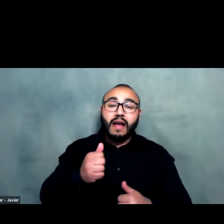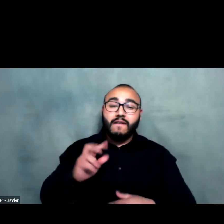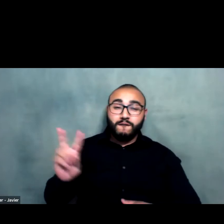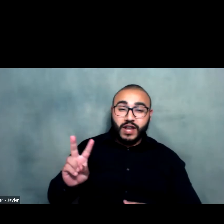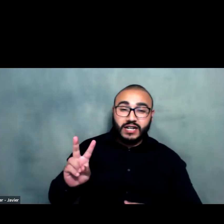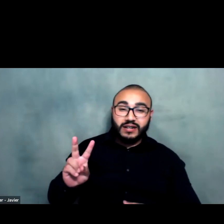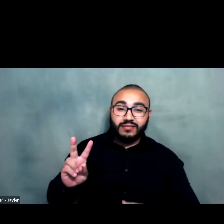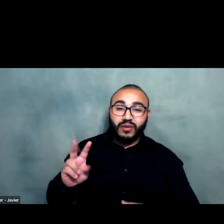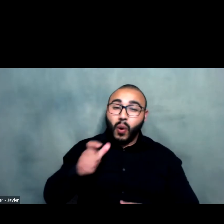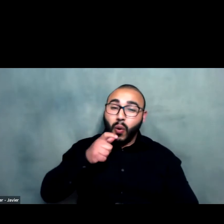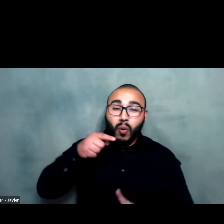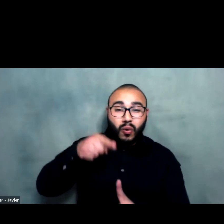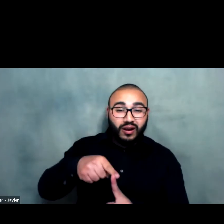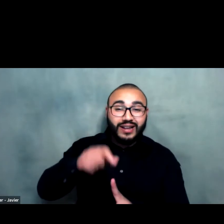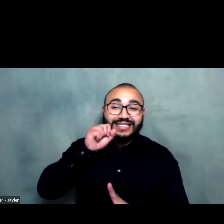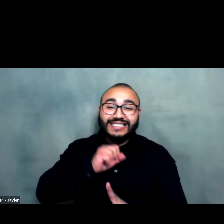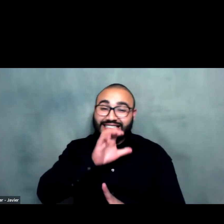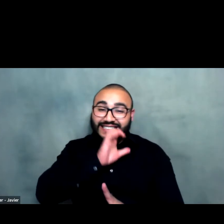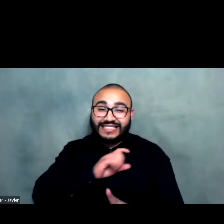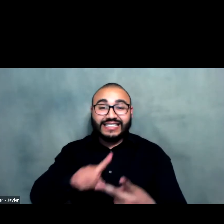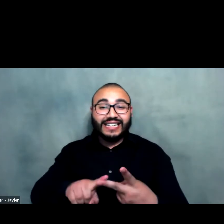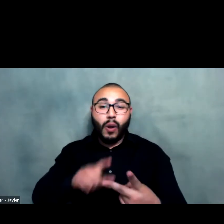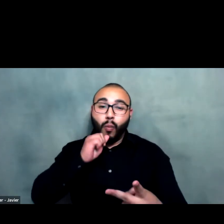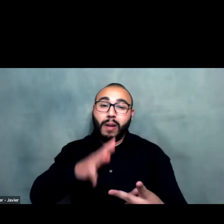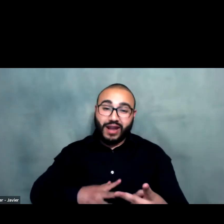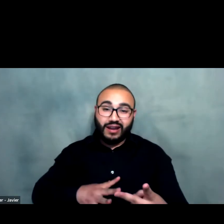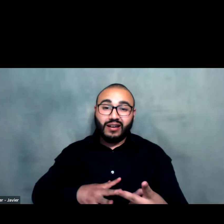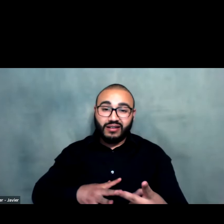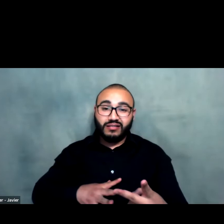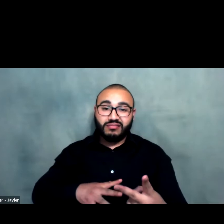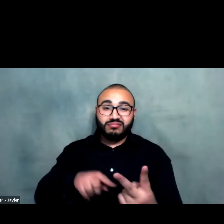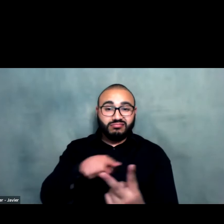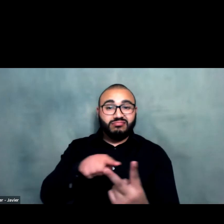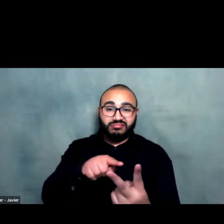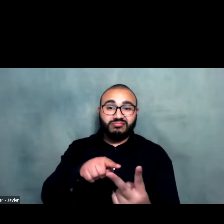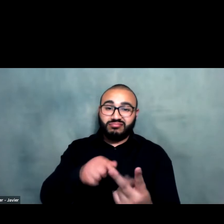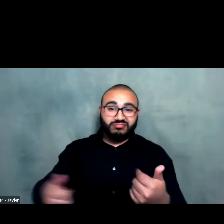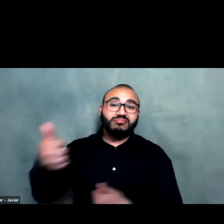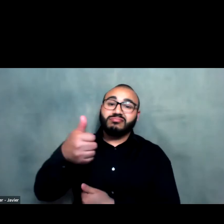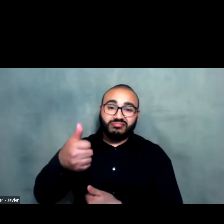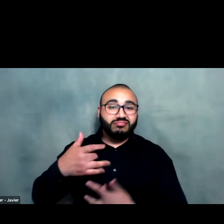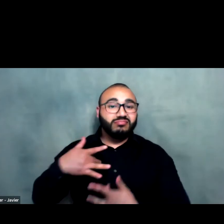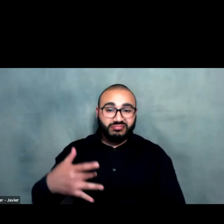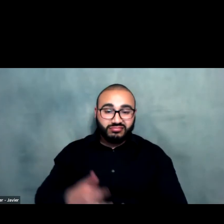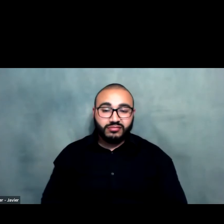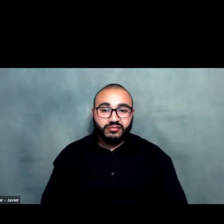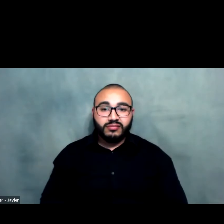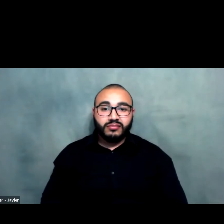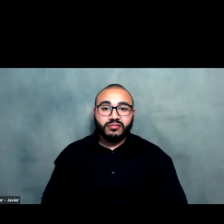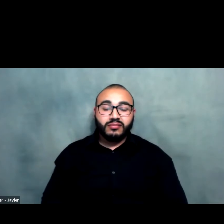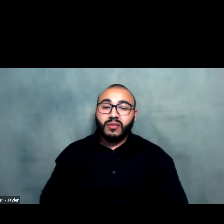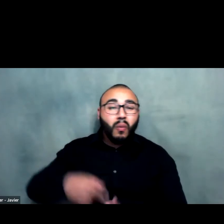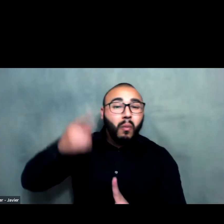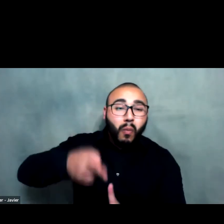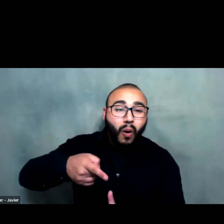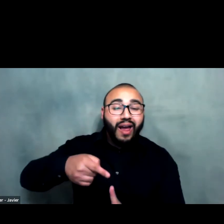been primarily our elders and women. And, you know, at the end of the day, this issue is not a left